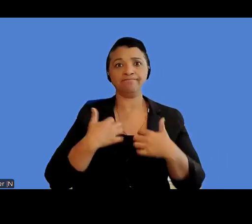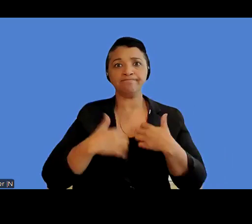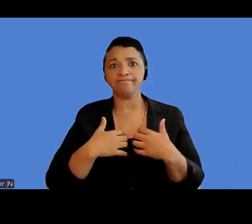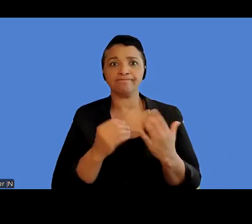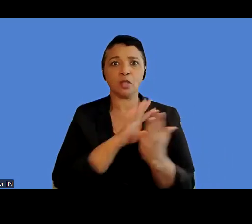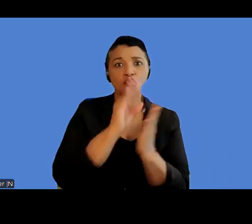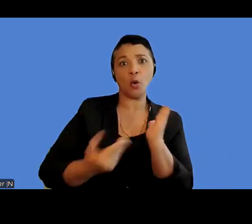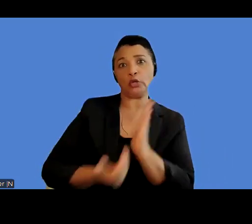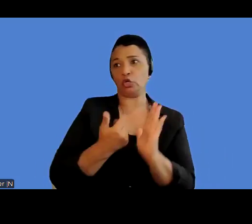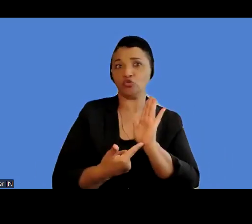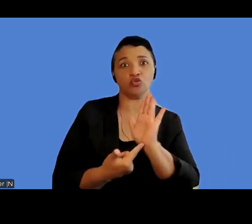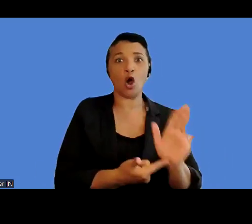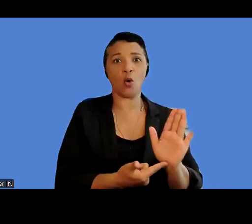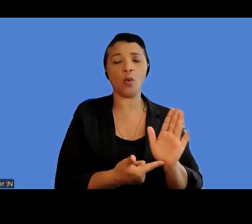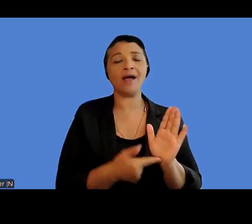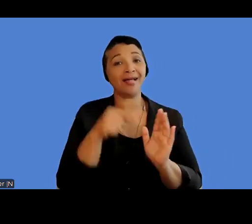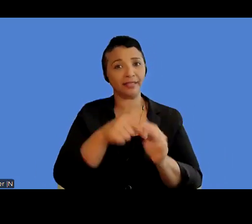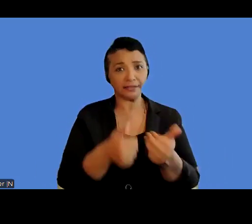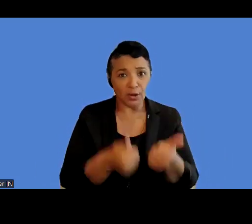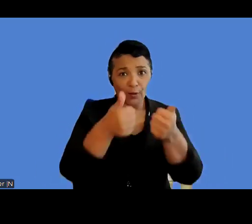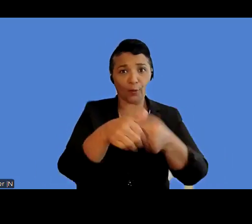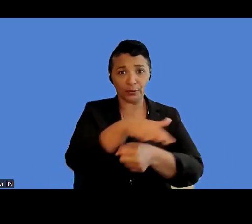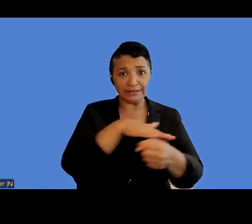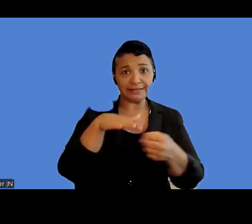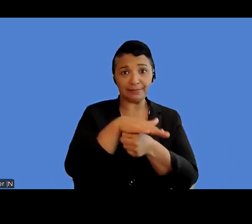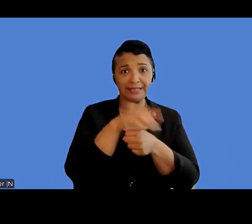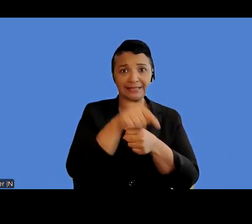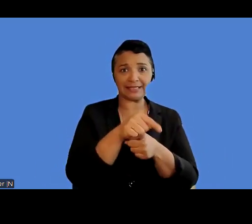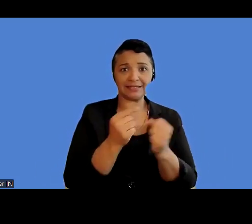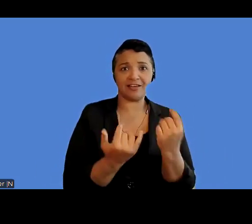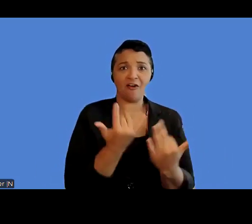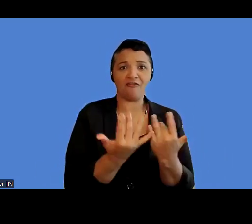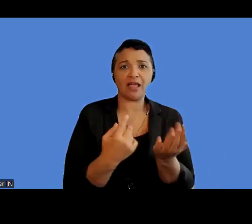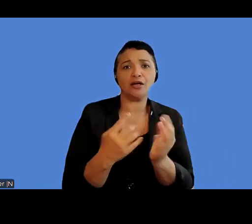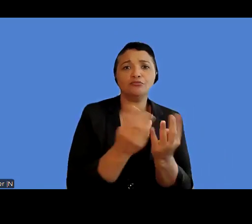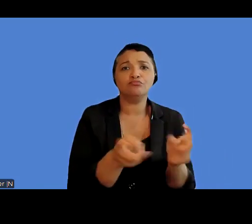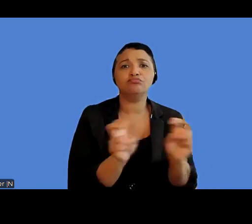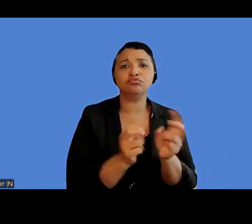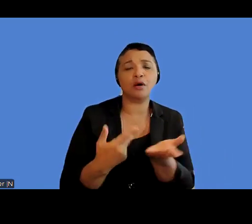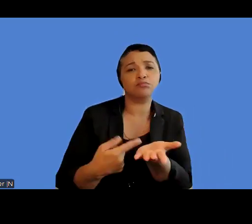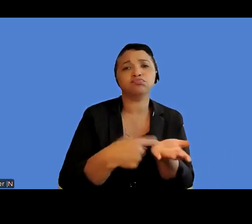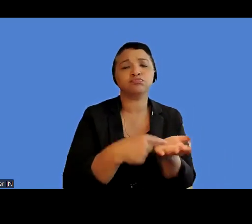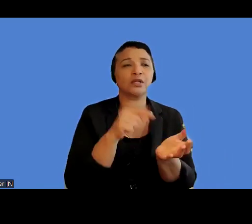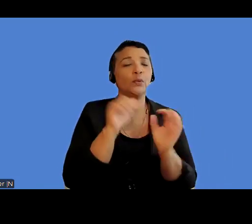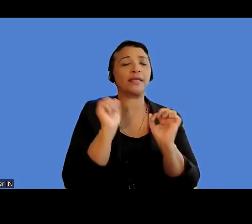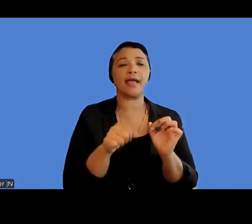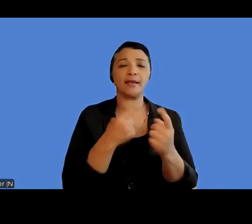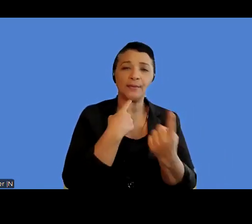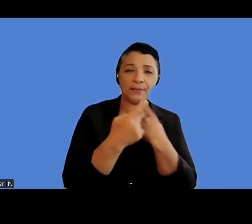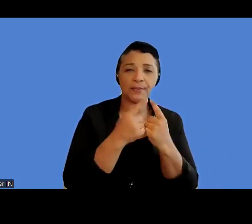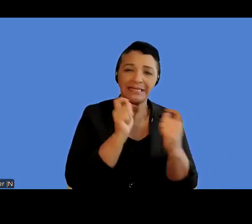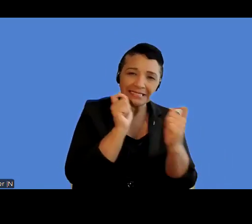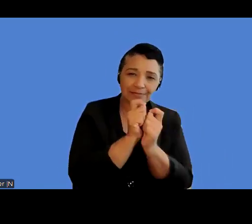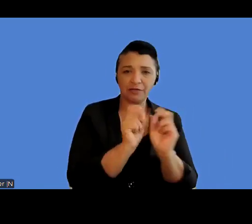would be a great space where to have very specific conversations.